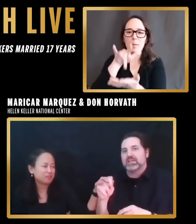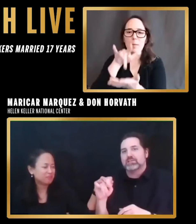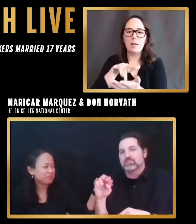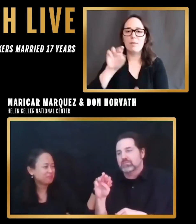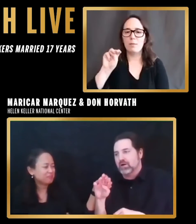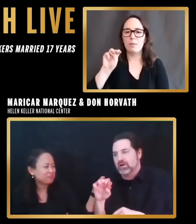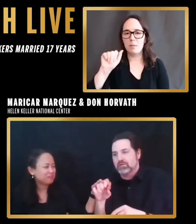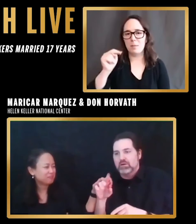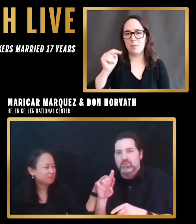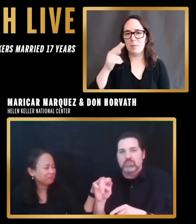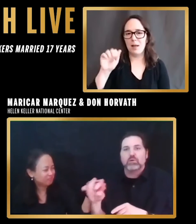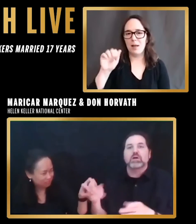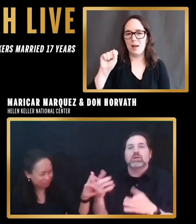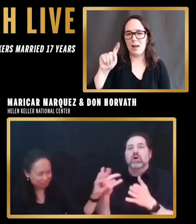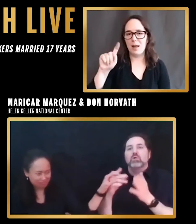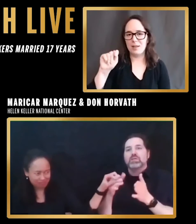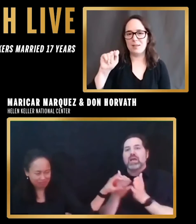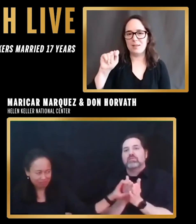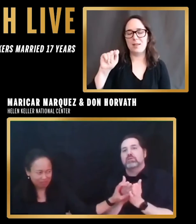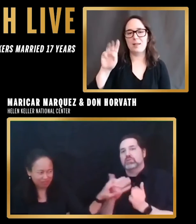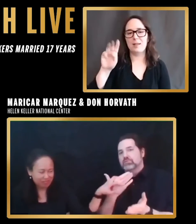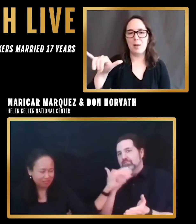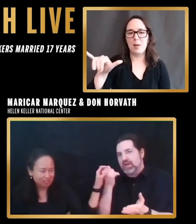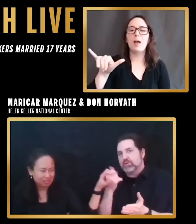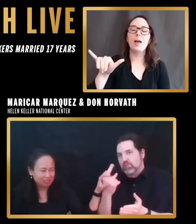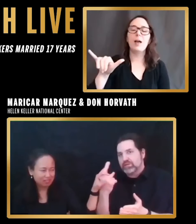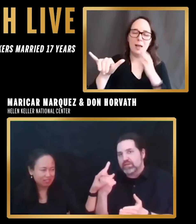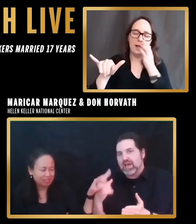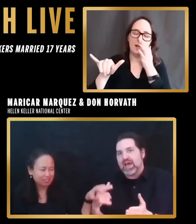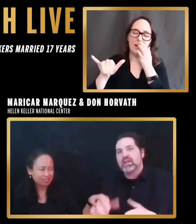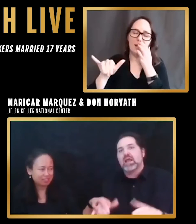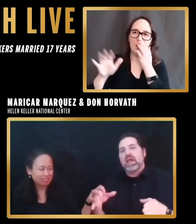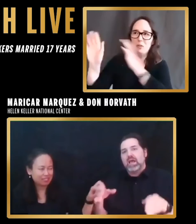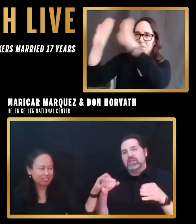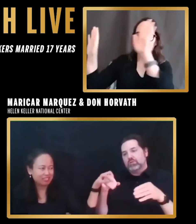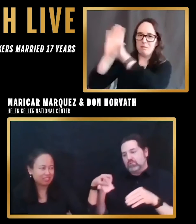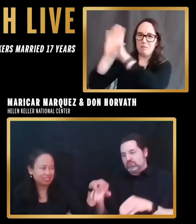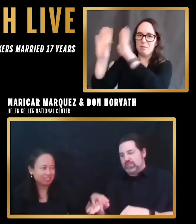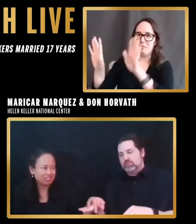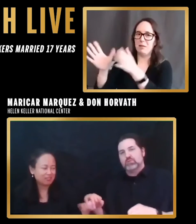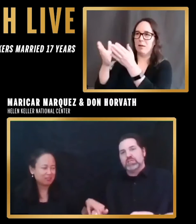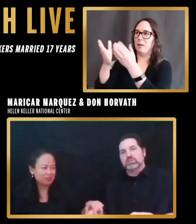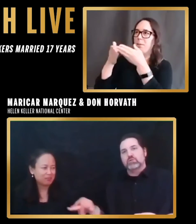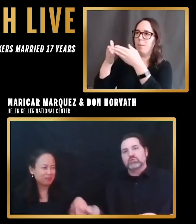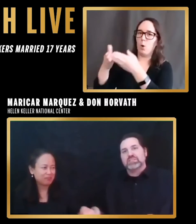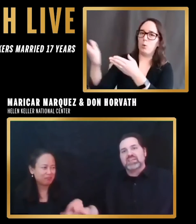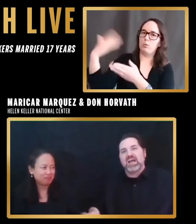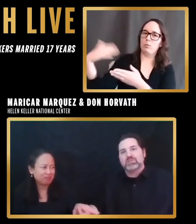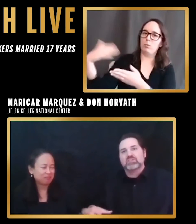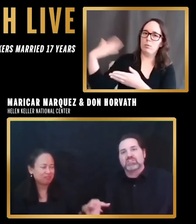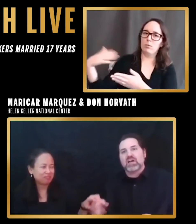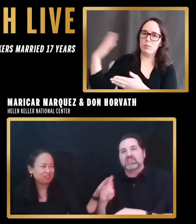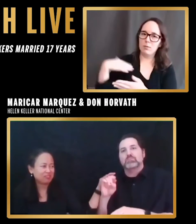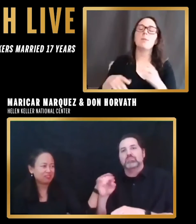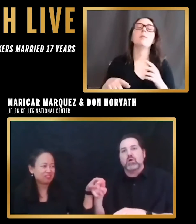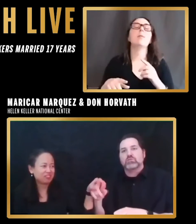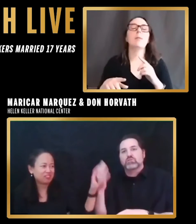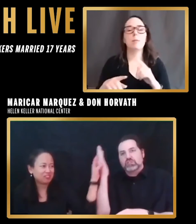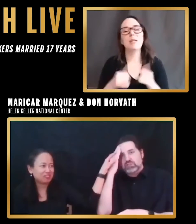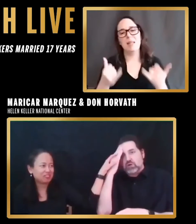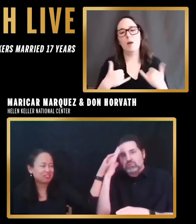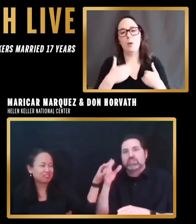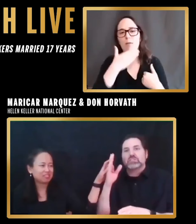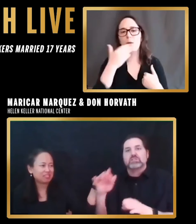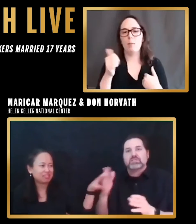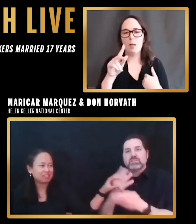that tandem boat. But we have a better one than that. And what we do is we tap the side of the boat, so